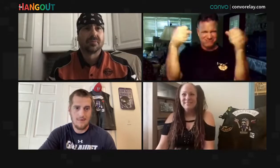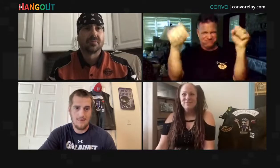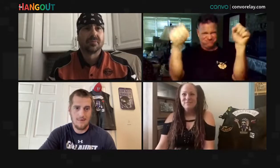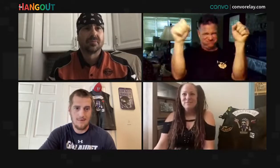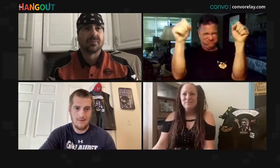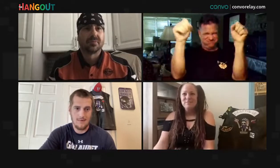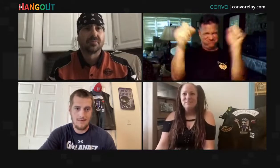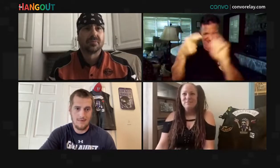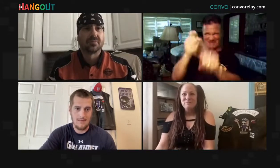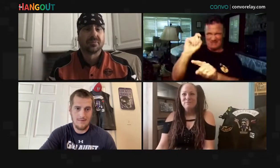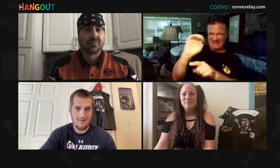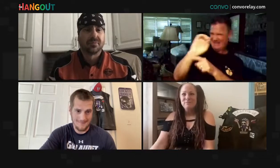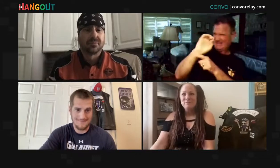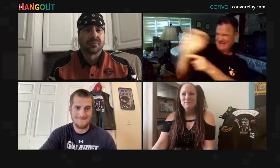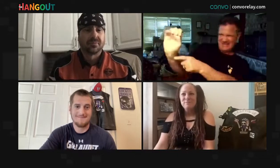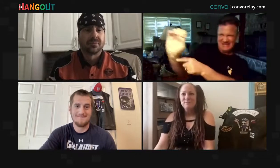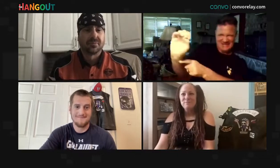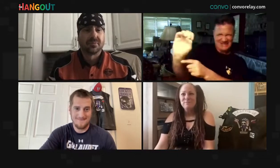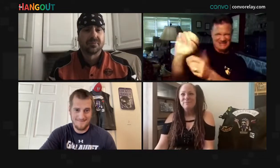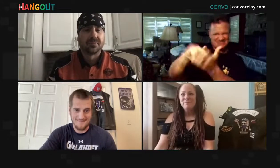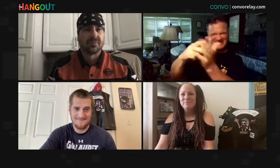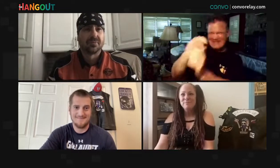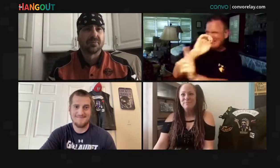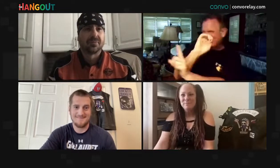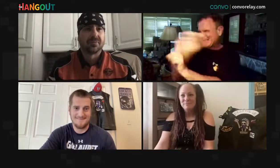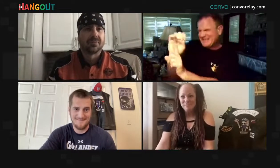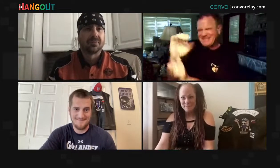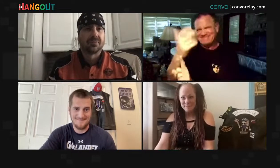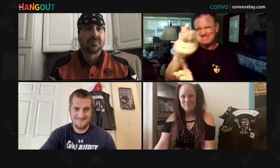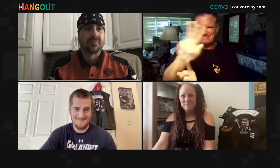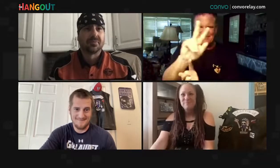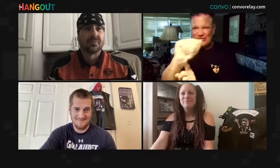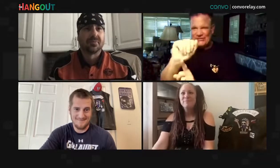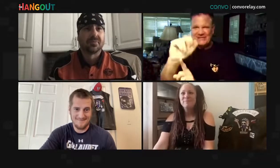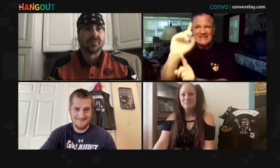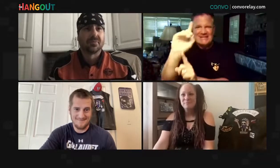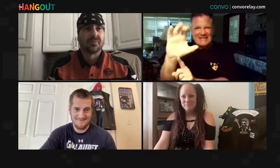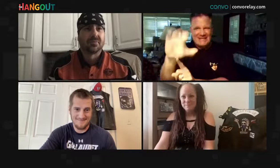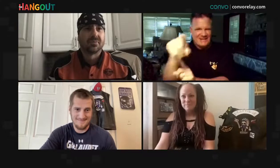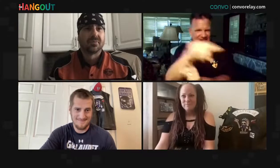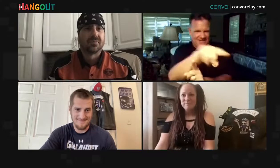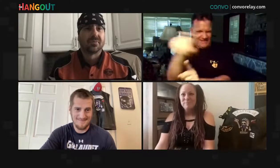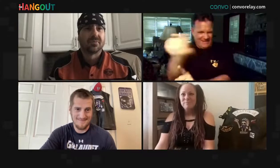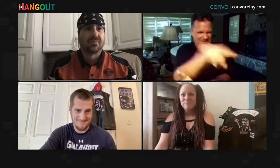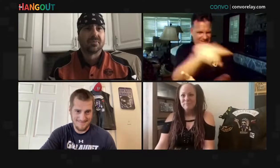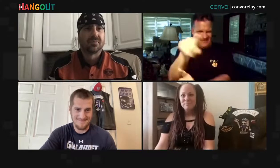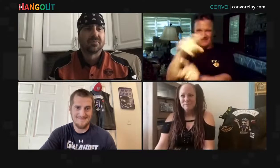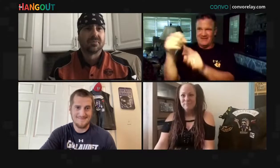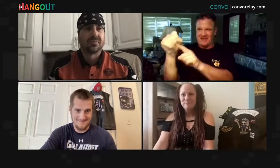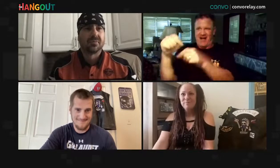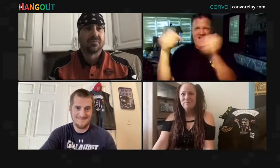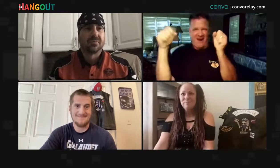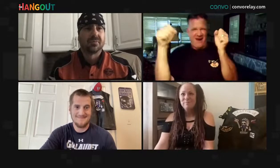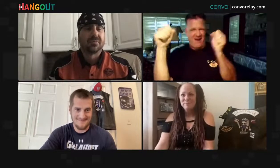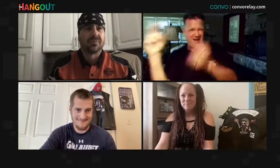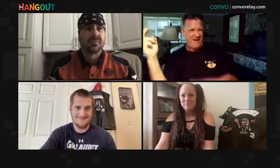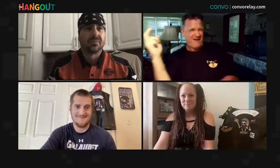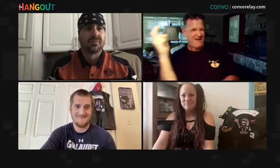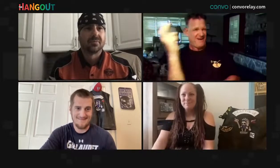a rich experience riding your bikes from the East Coast. So Virginia, DC area, right? And you